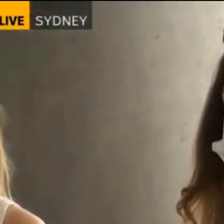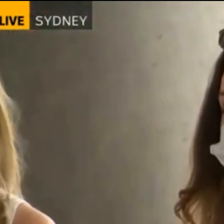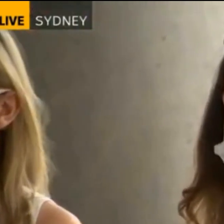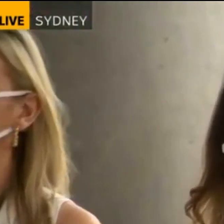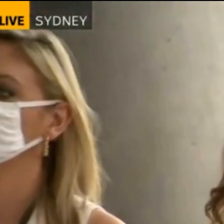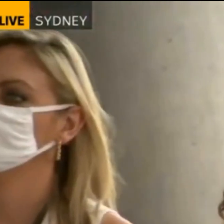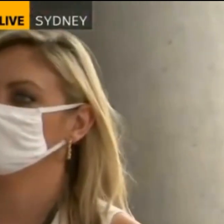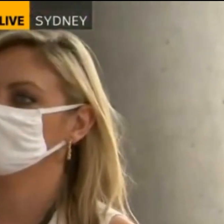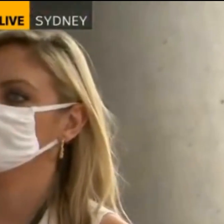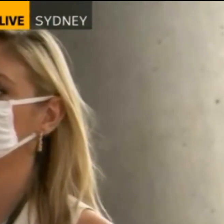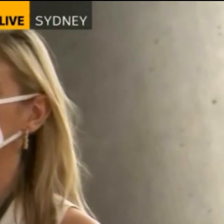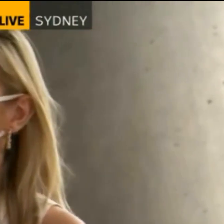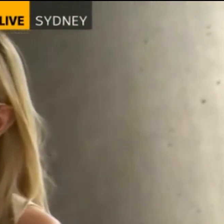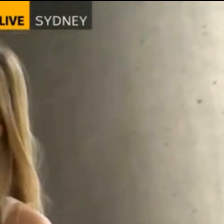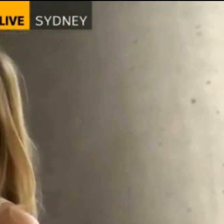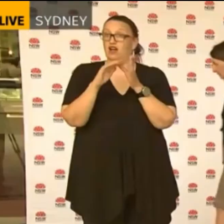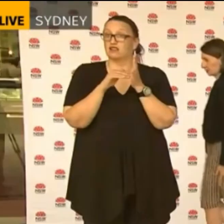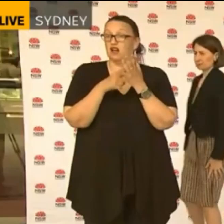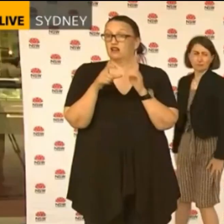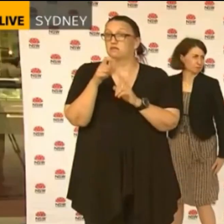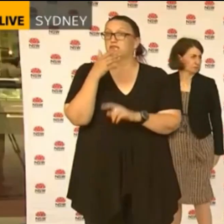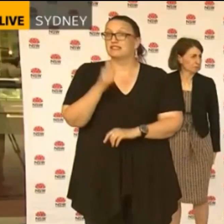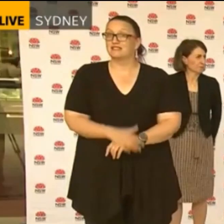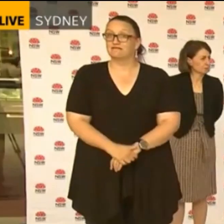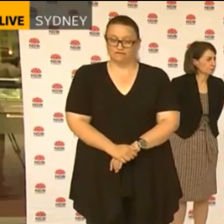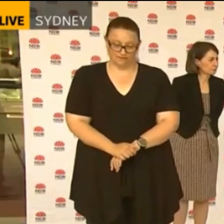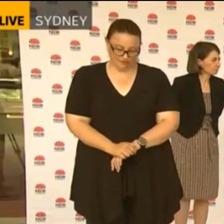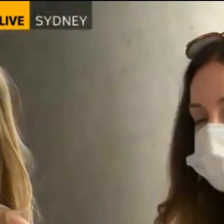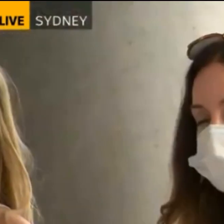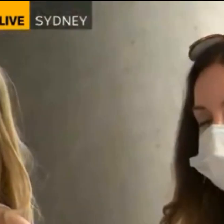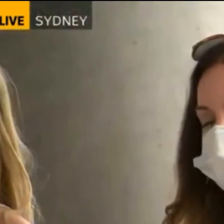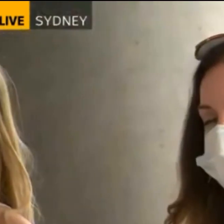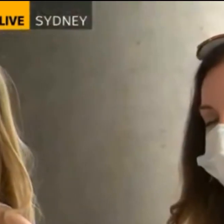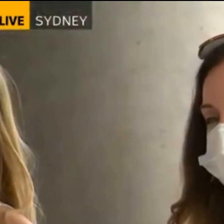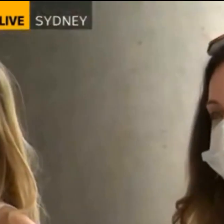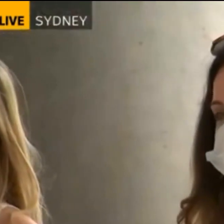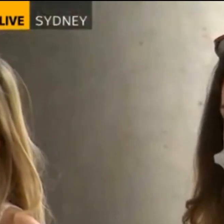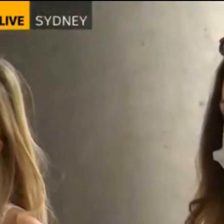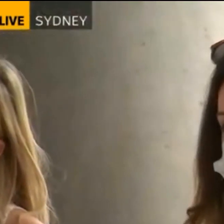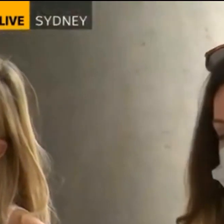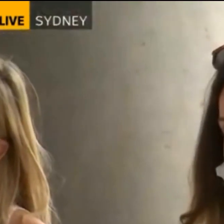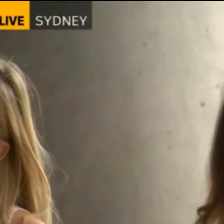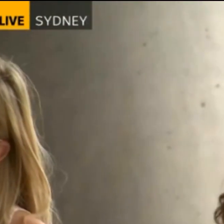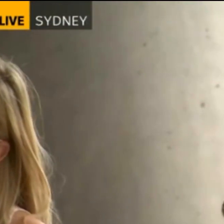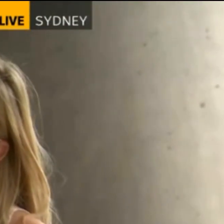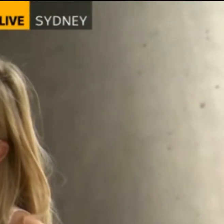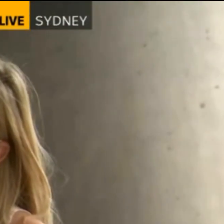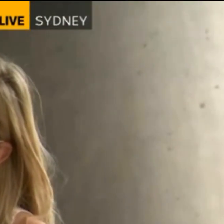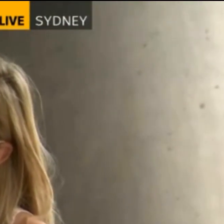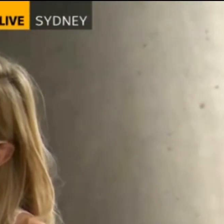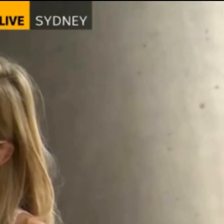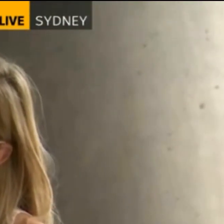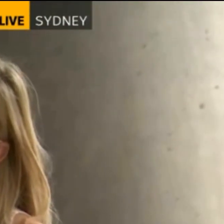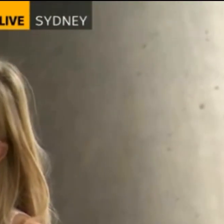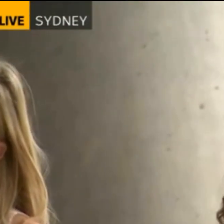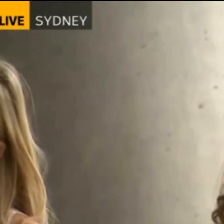quick question, would that be right? Just very quickly, obviously there was a lady actually who wrote on the Manly Daily Facebook page that